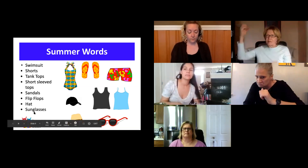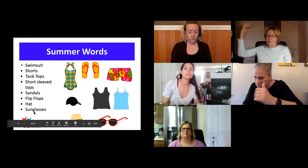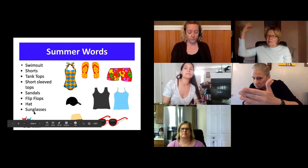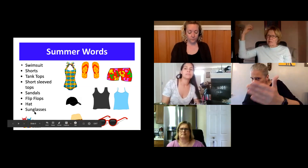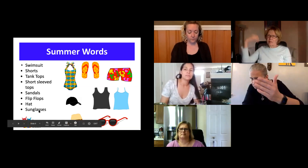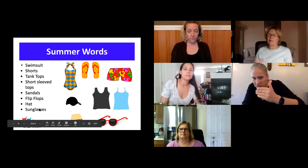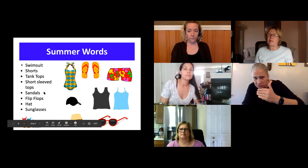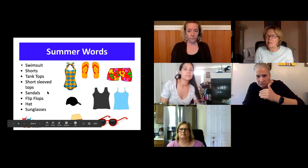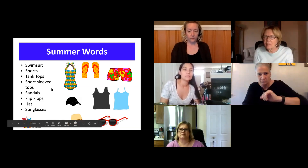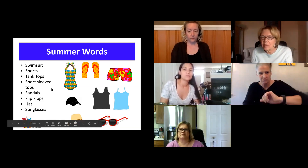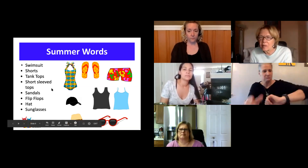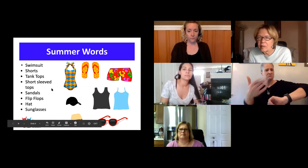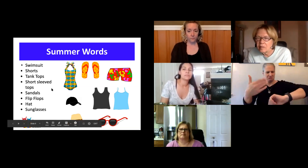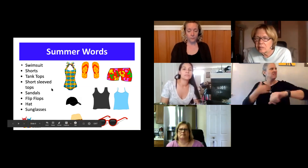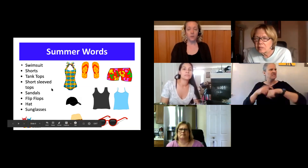Okay, very good.